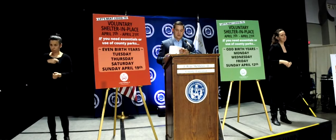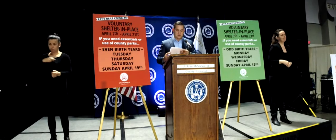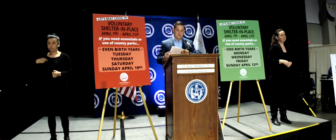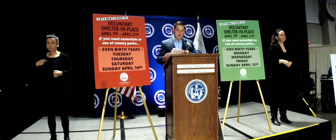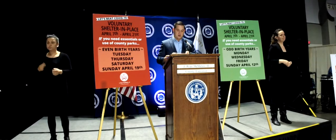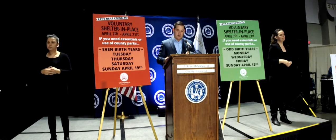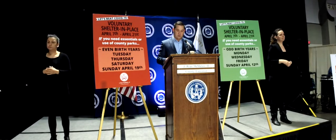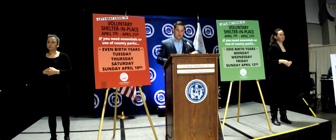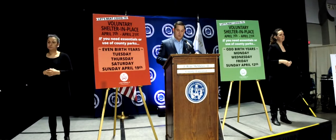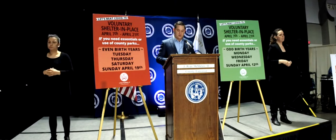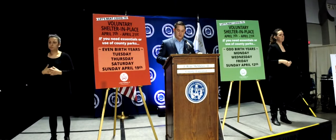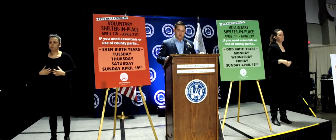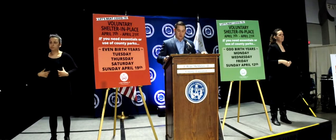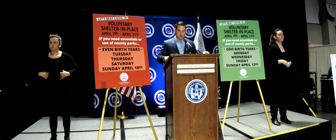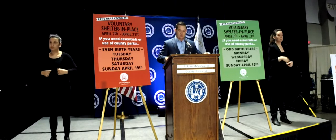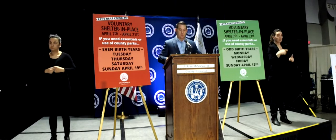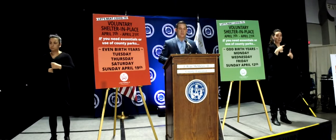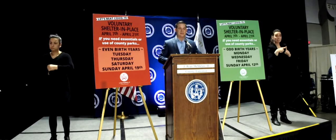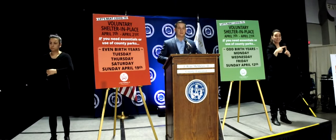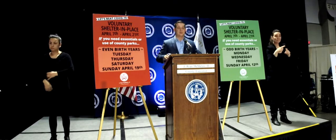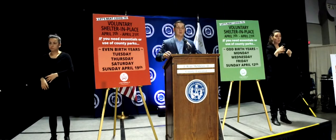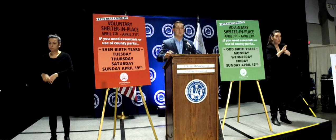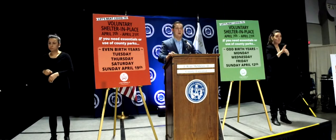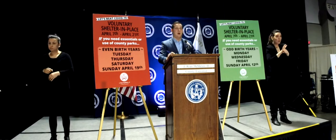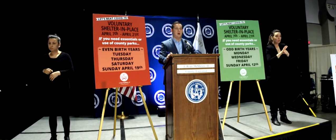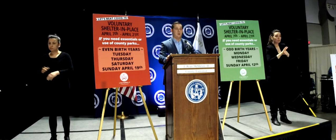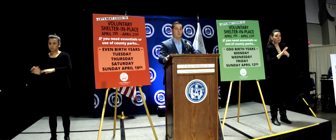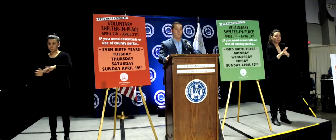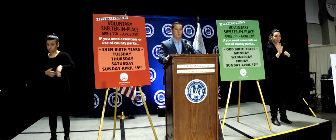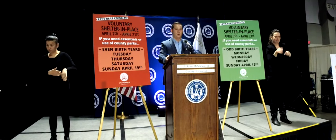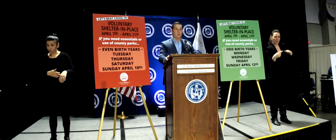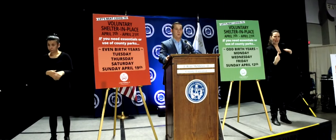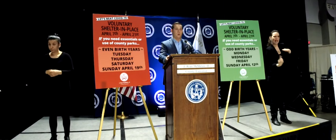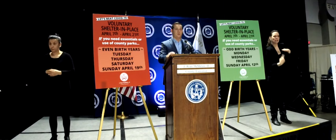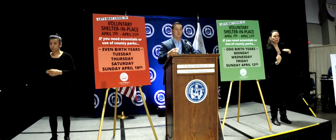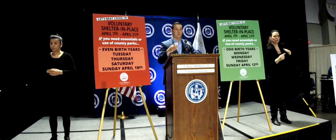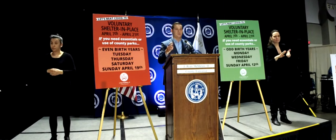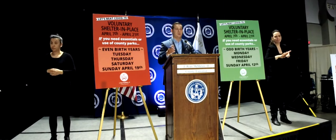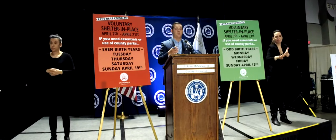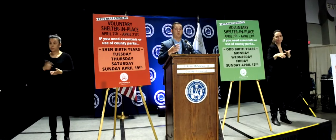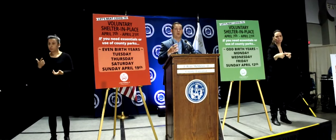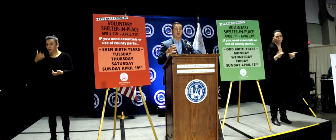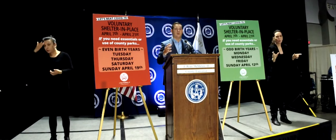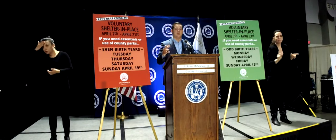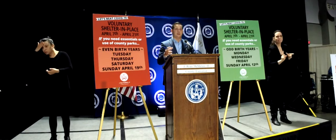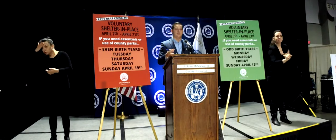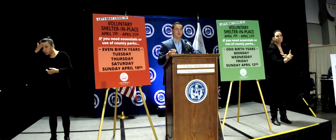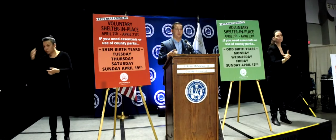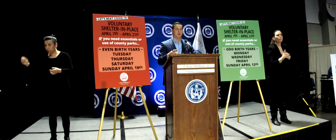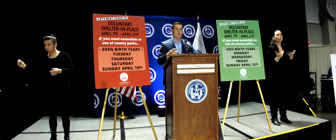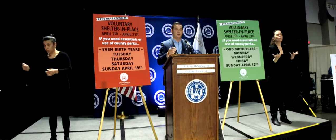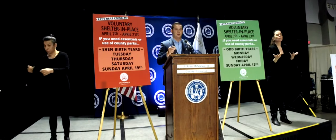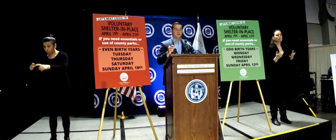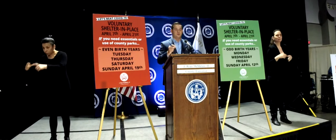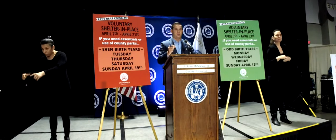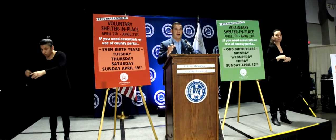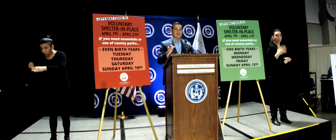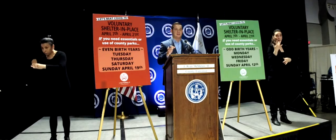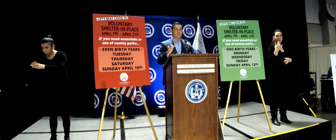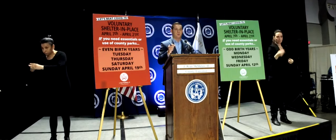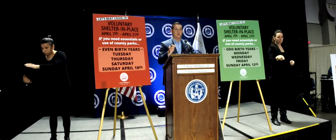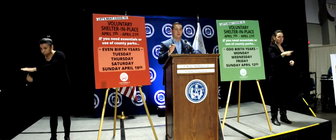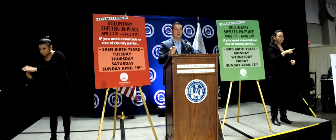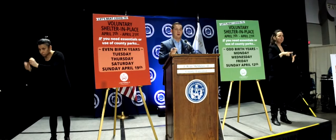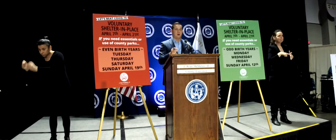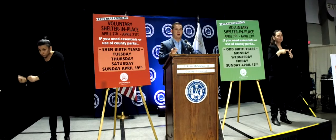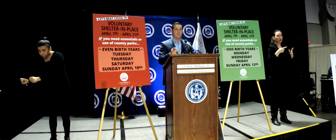Positive cases. Let's talk about home isolation release. We're going through this. People are recovering. That's very good. There's a